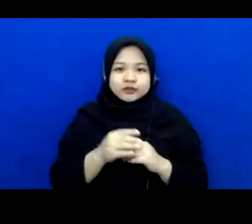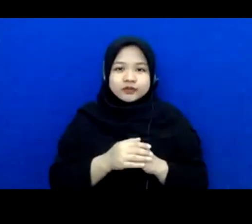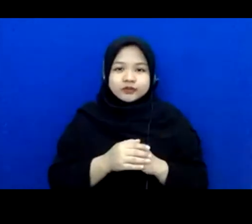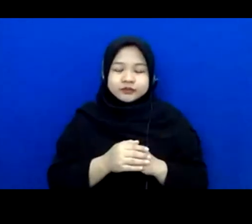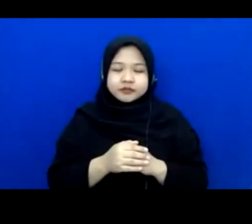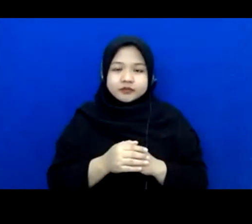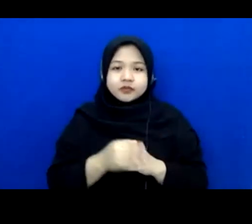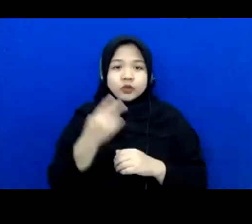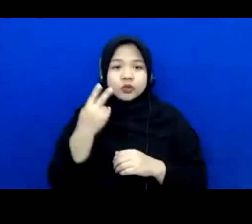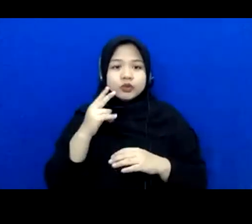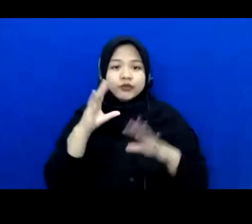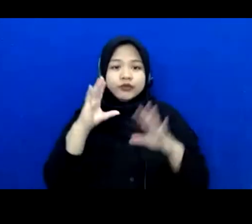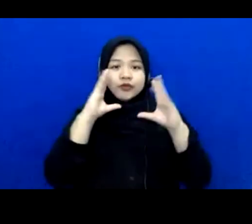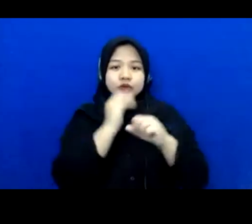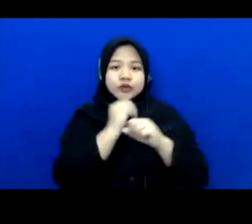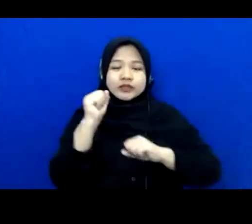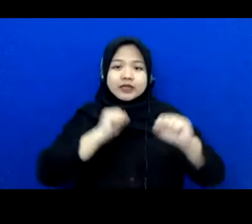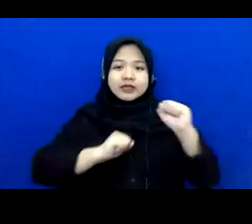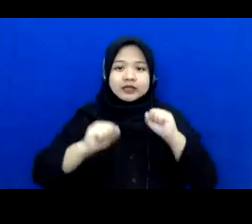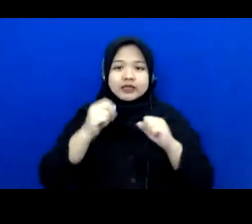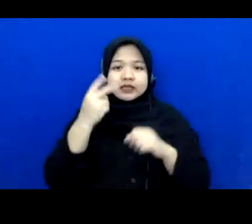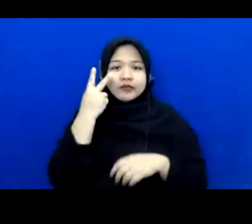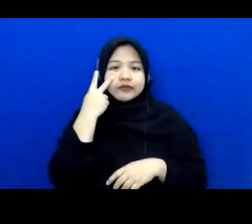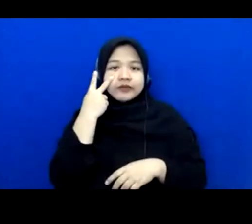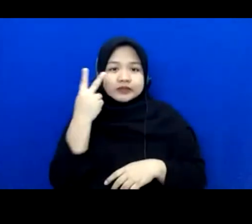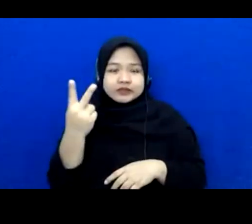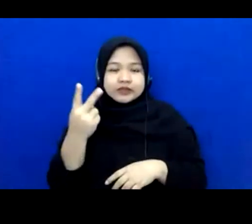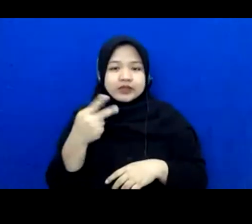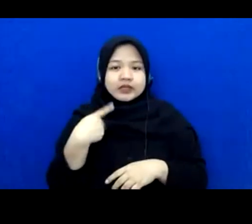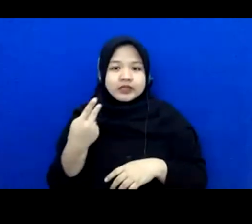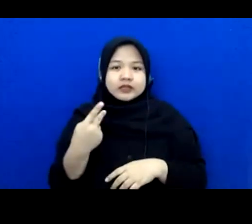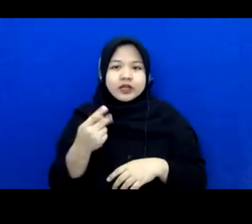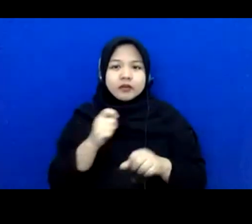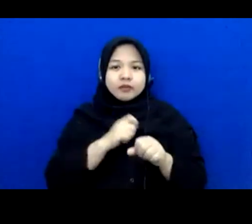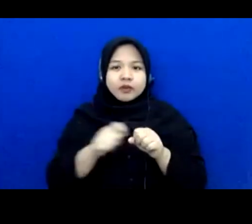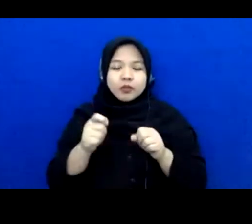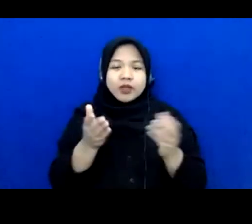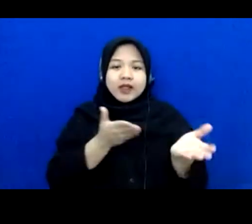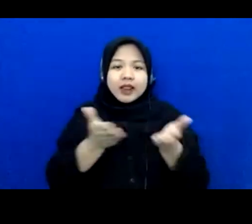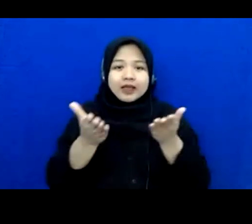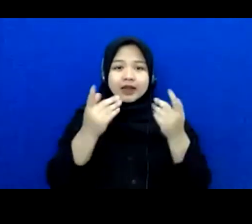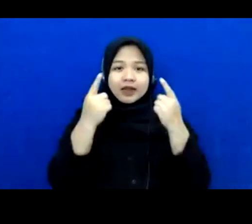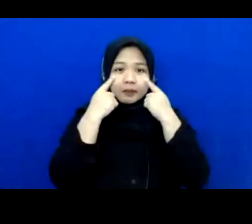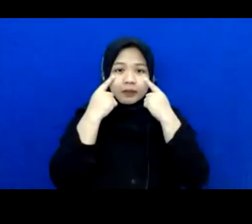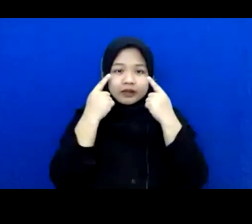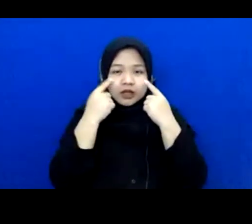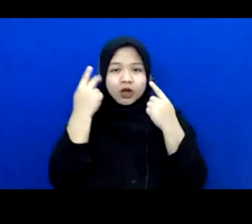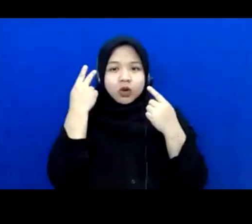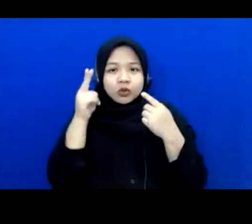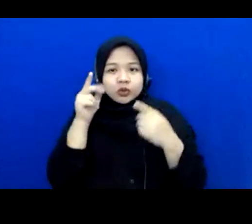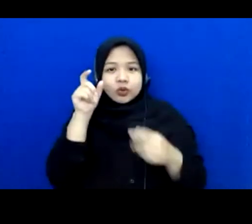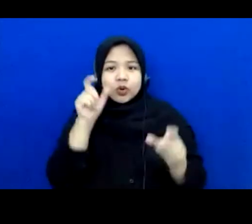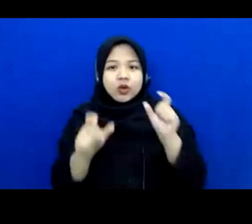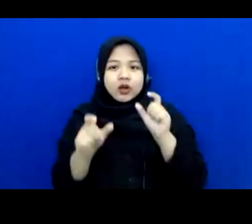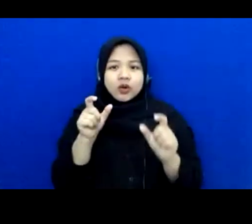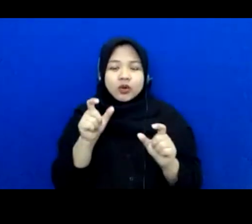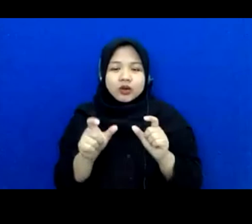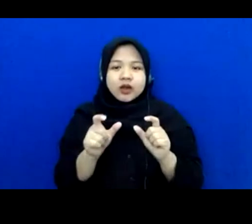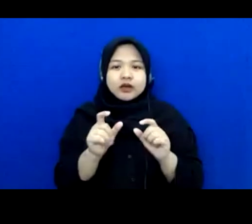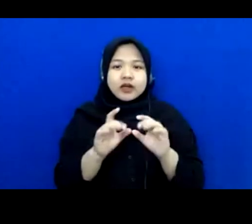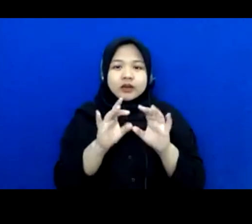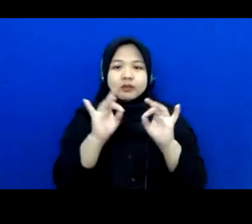markets. And we provide high quality eye services to people across the income spectrum.